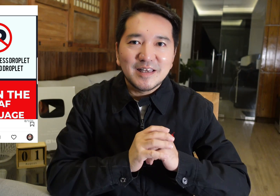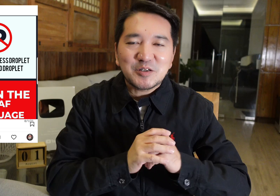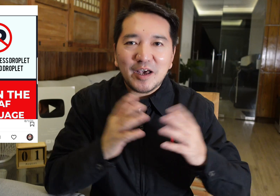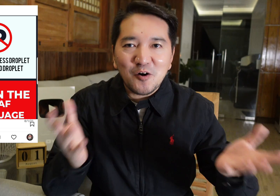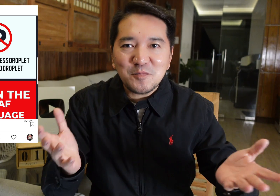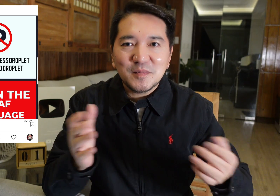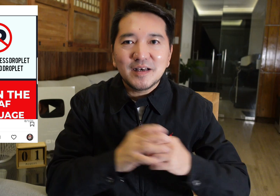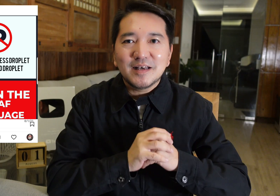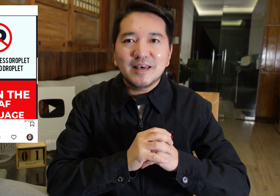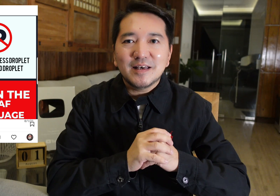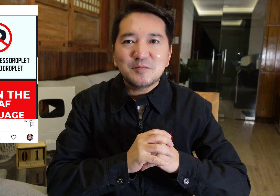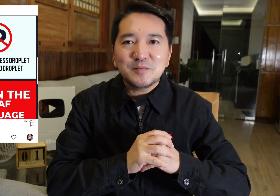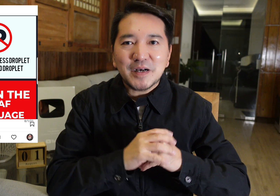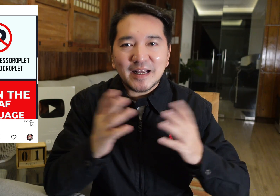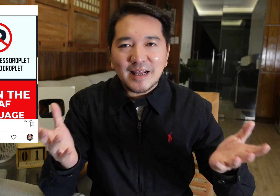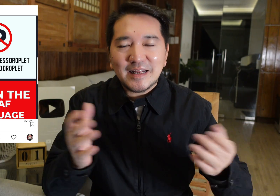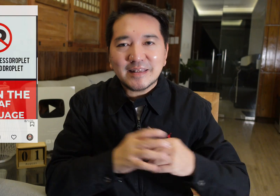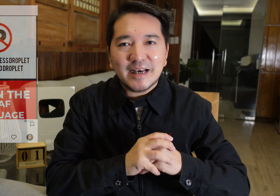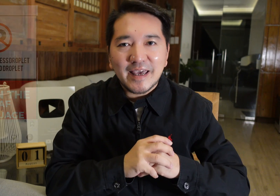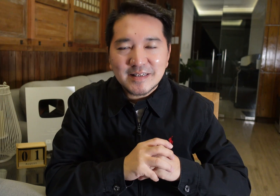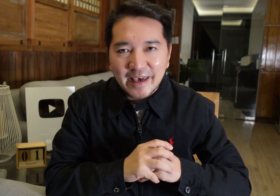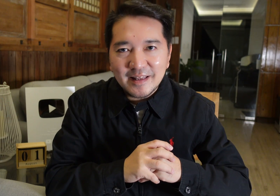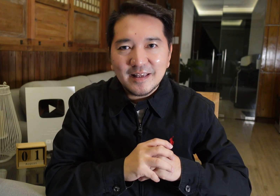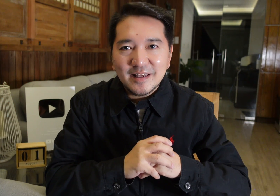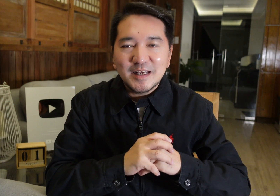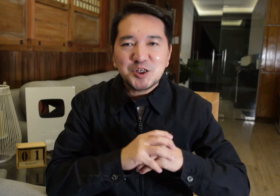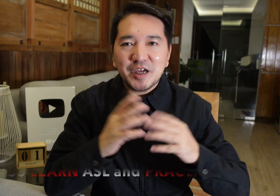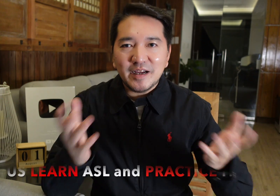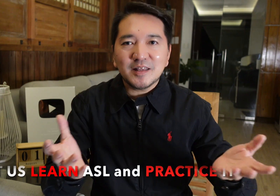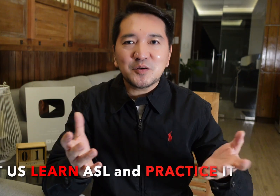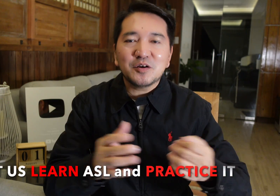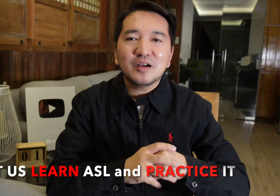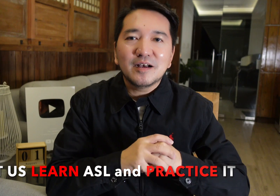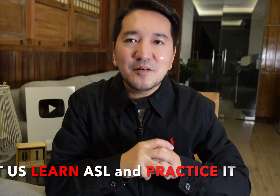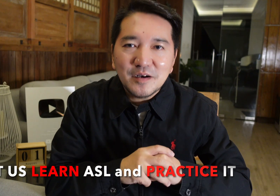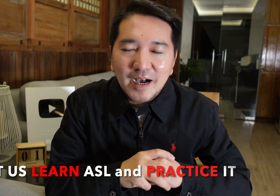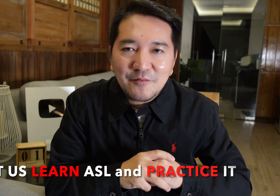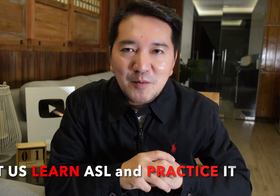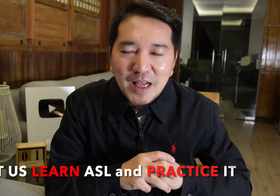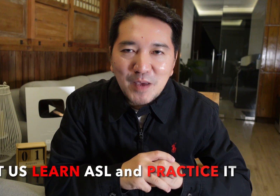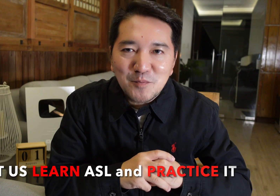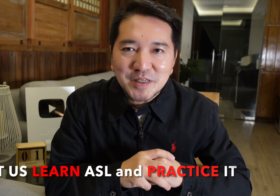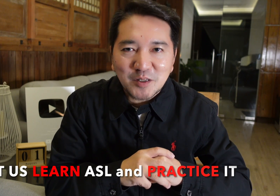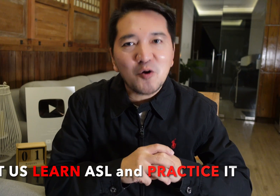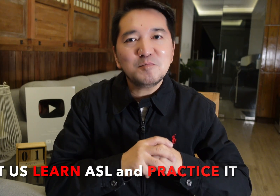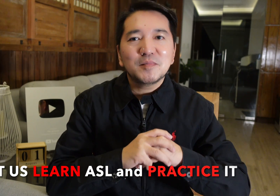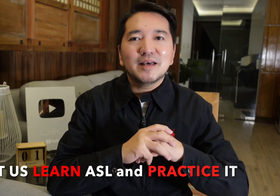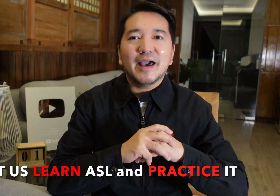So I hope pag-aralan natin ang ASL, share it to your family members at home and